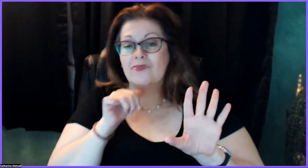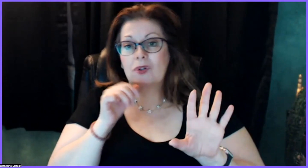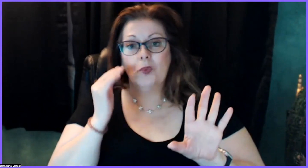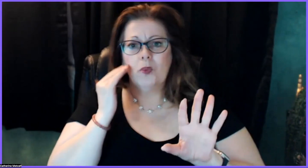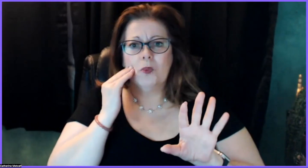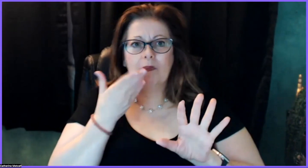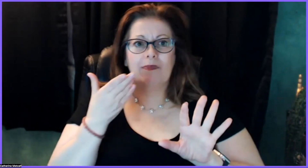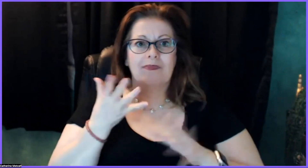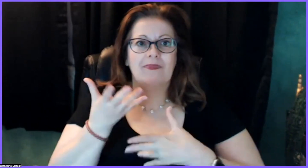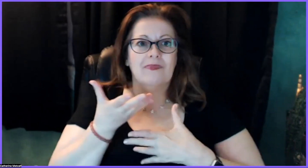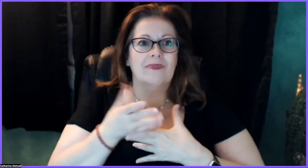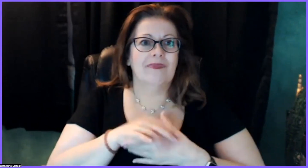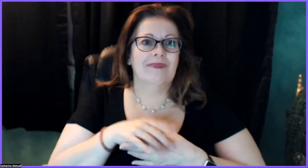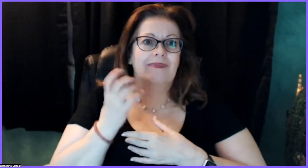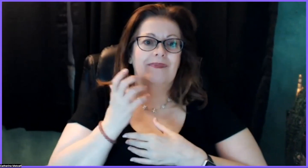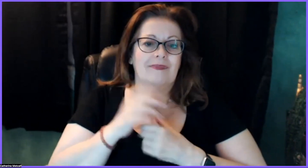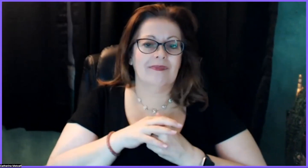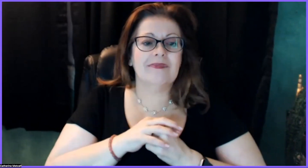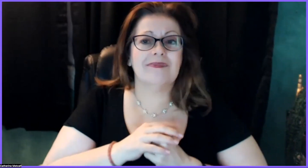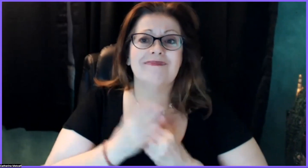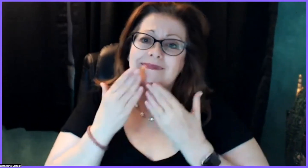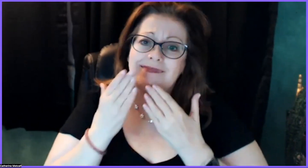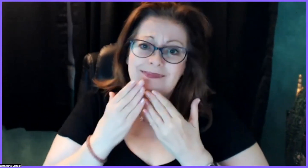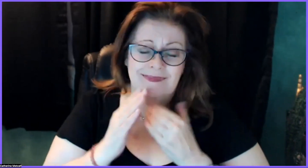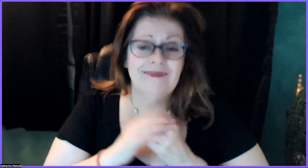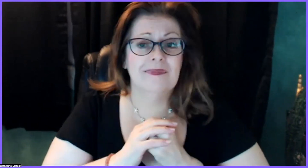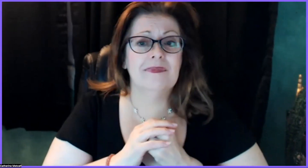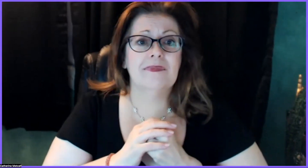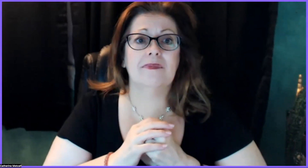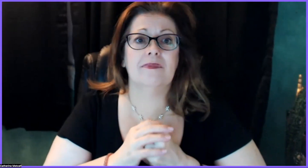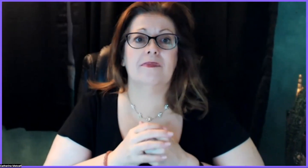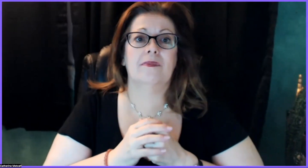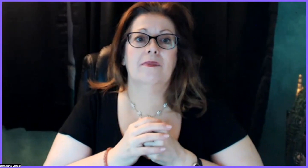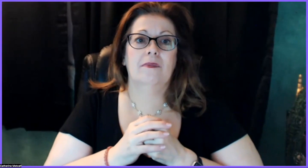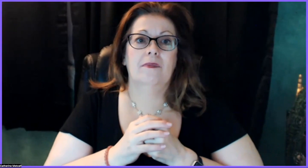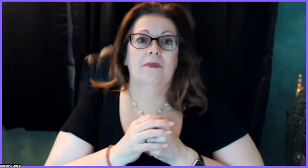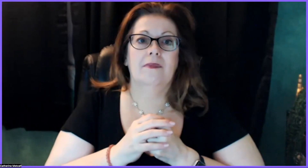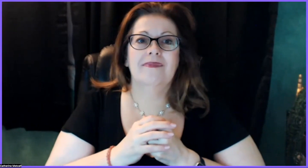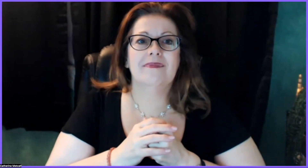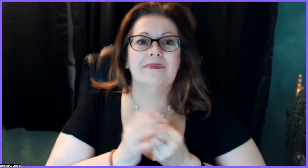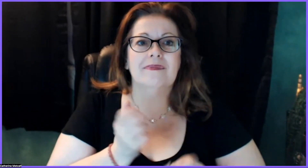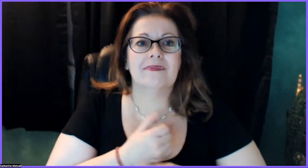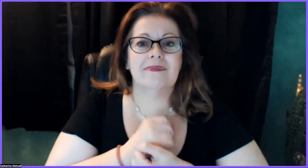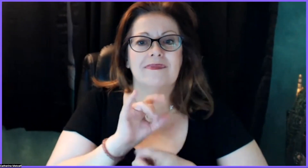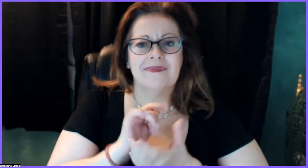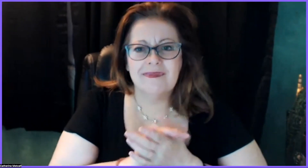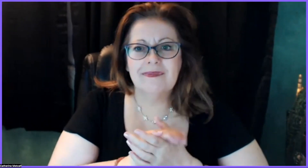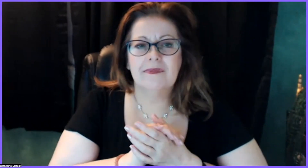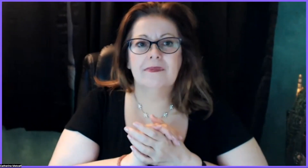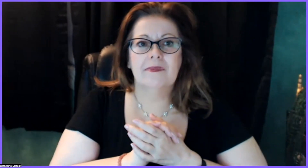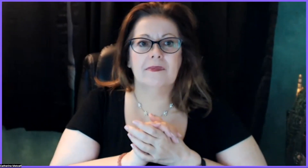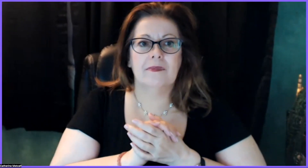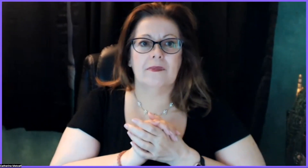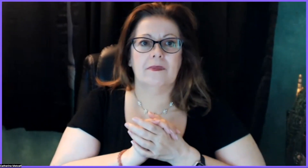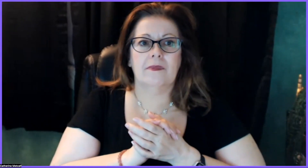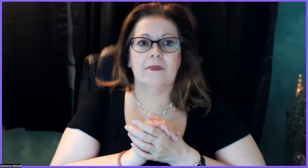I trust it so much here, and I love that. Thank you. These are the beginning of the first one. I also just love. We start with the anecdote about Bill Gates,